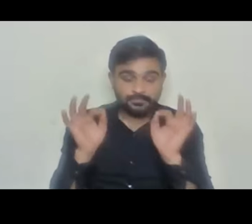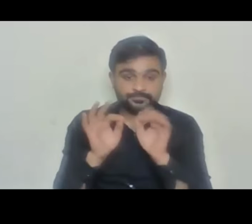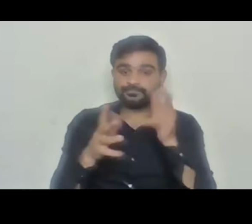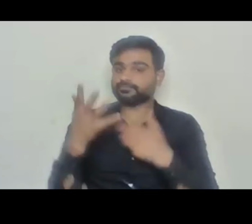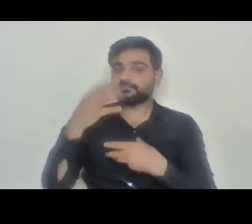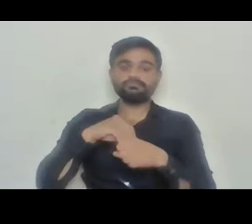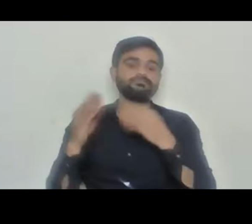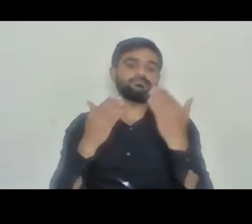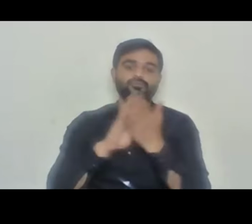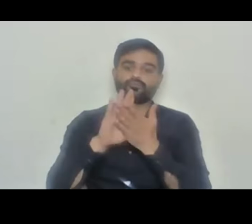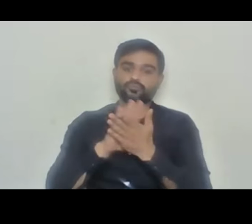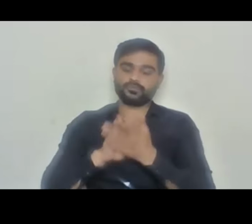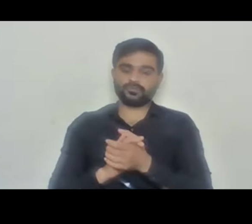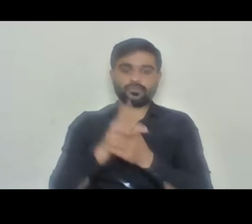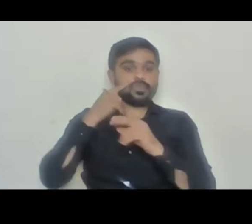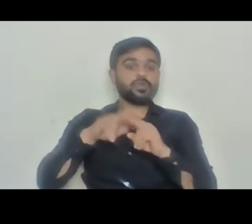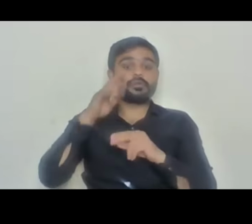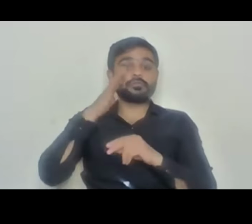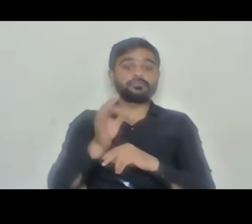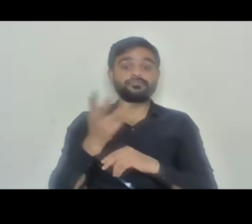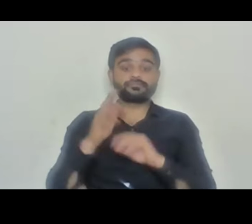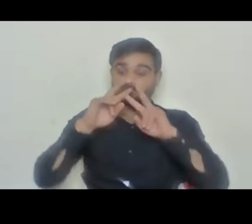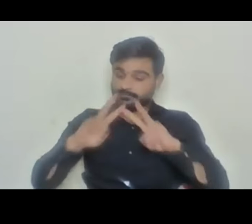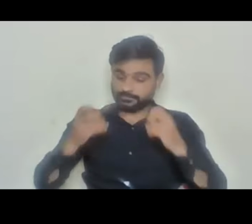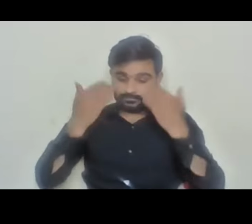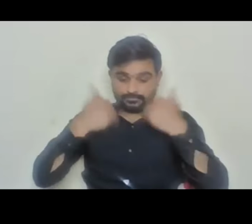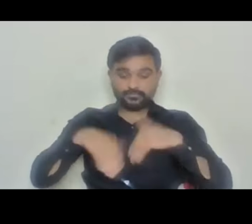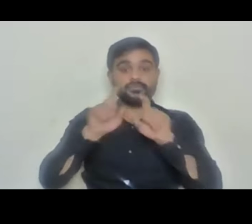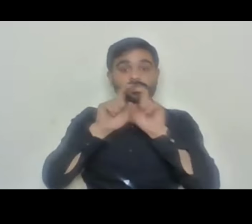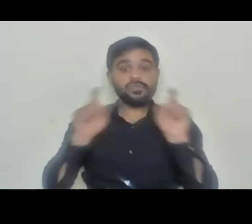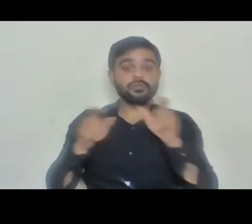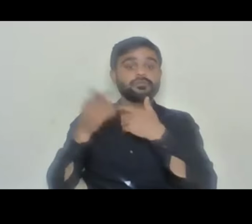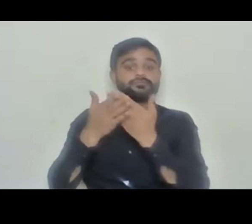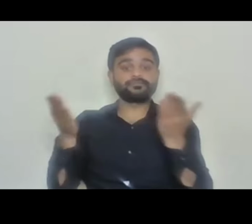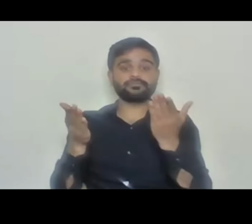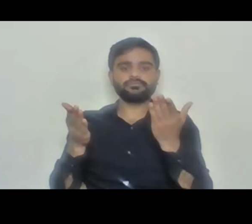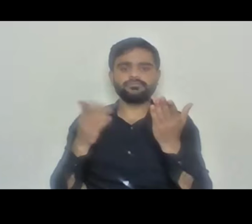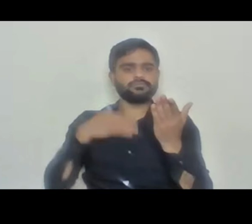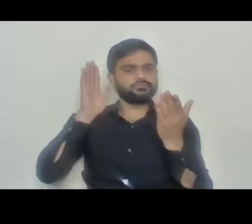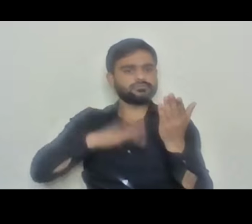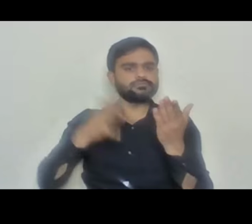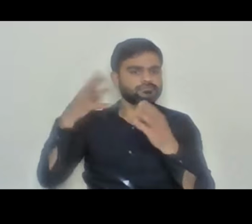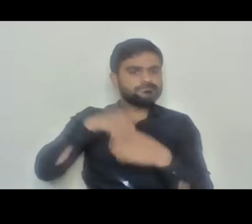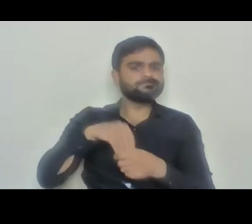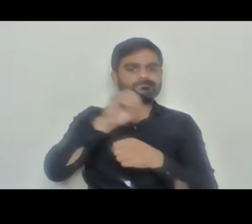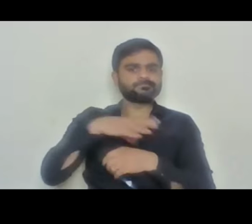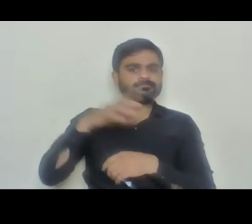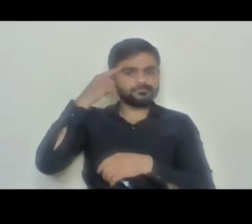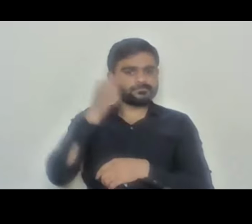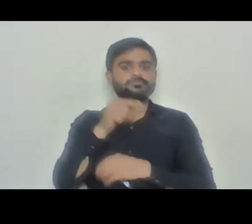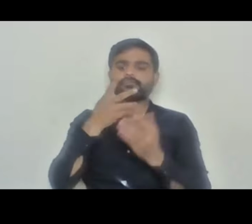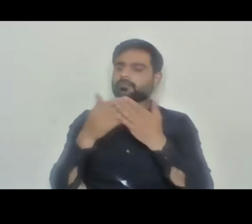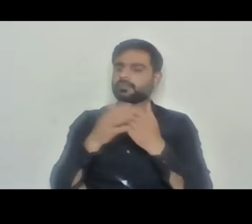those services. And it's important as a researcher that I make clear to them that, okay, I have come through this organization or so and